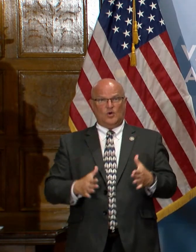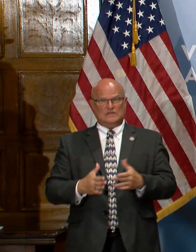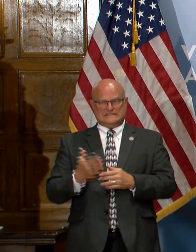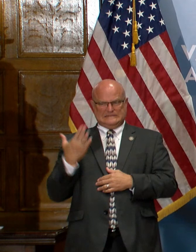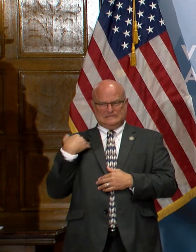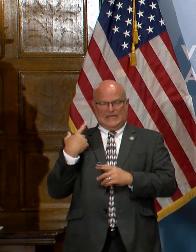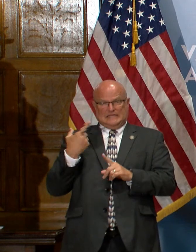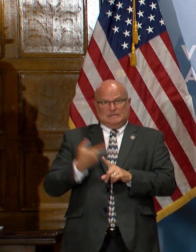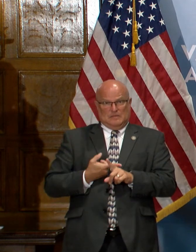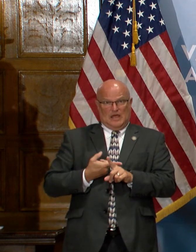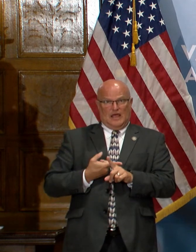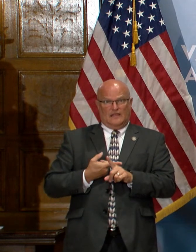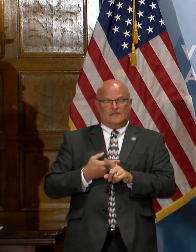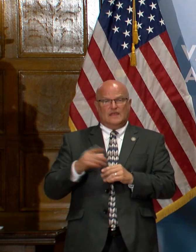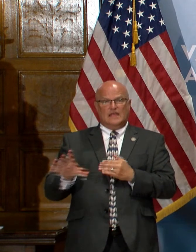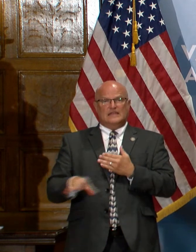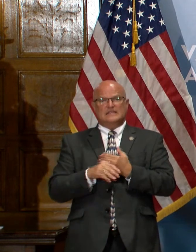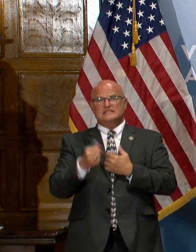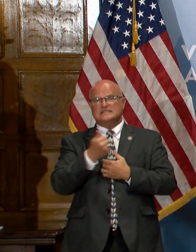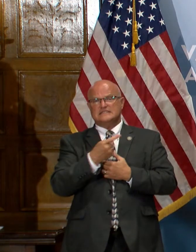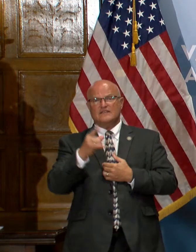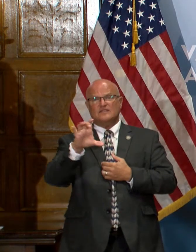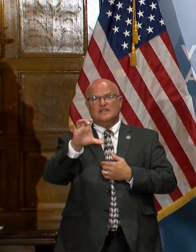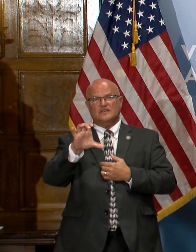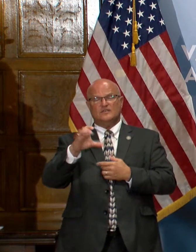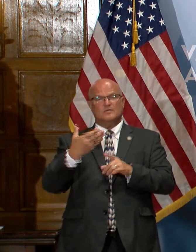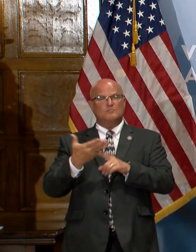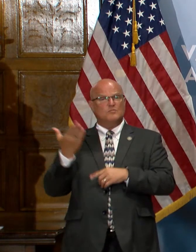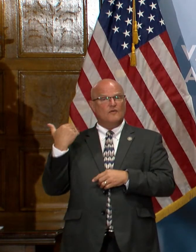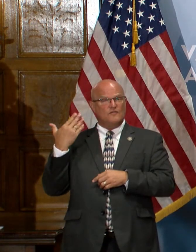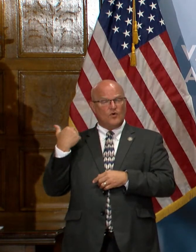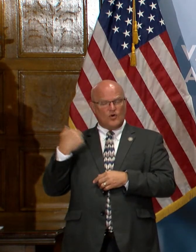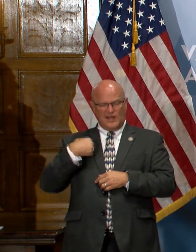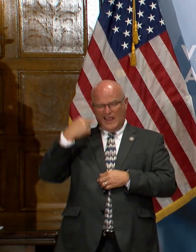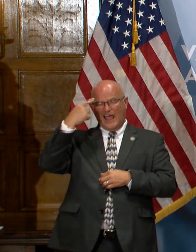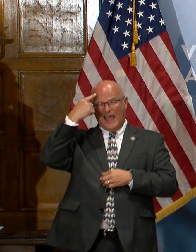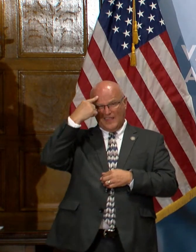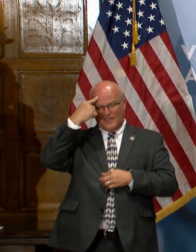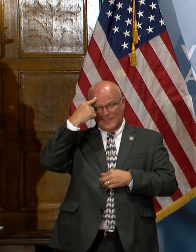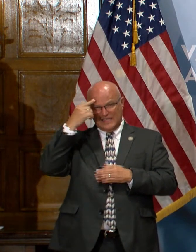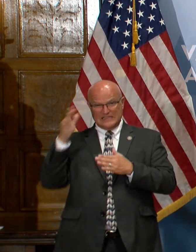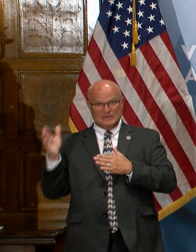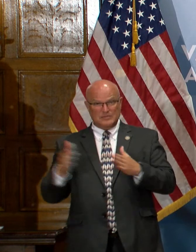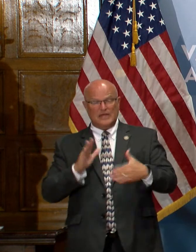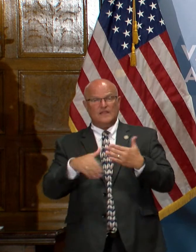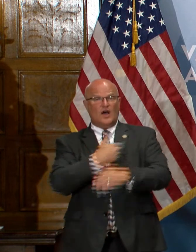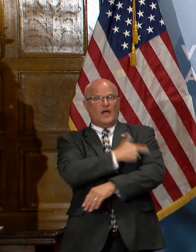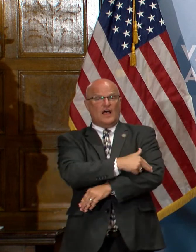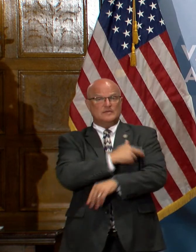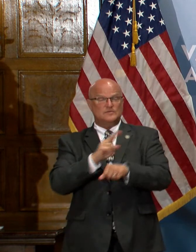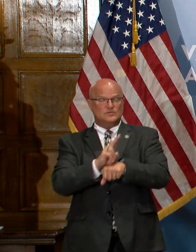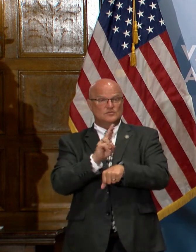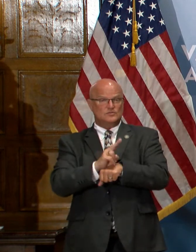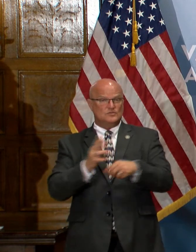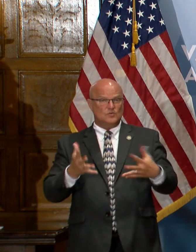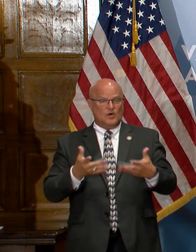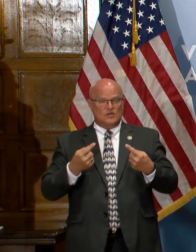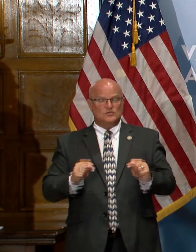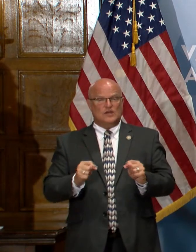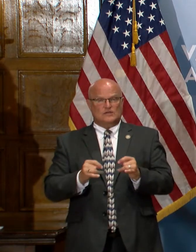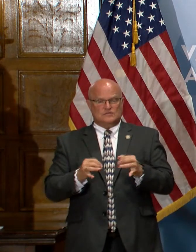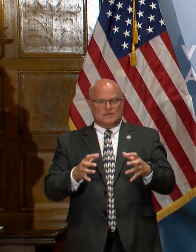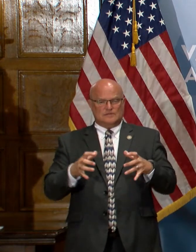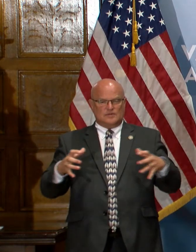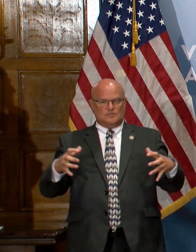month, in addition to several hundred that were here before. And I think that the strategy that all the hospitals are using that are trying to